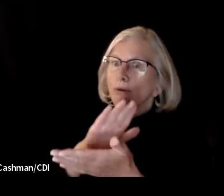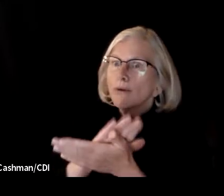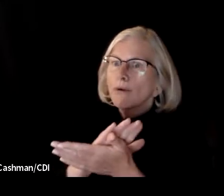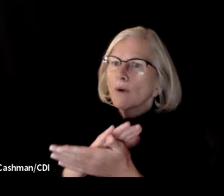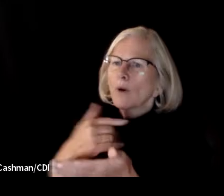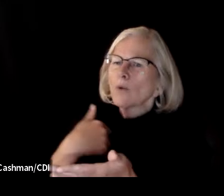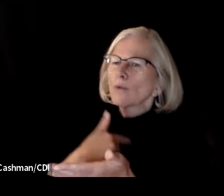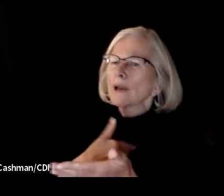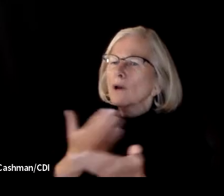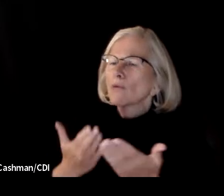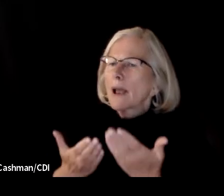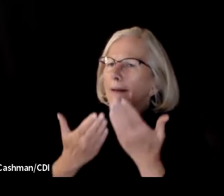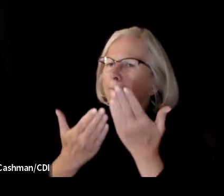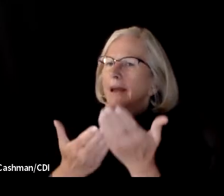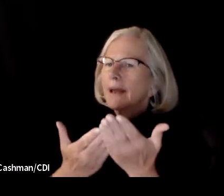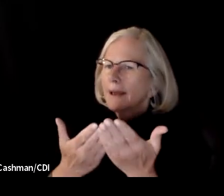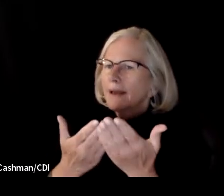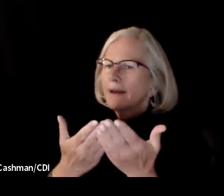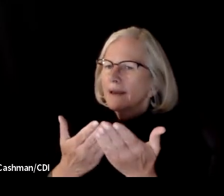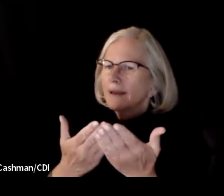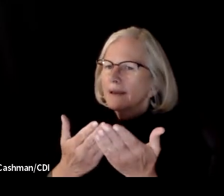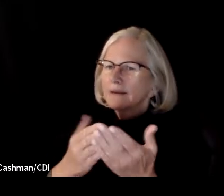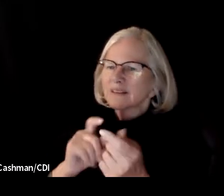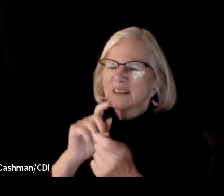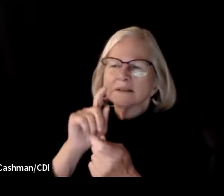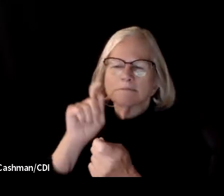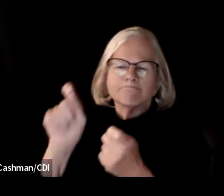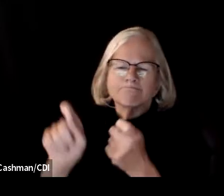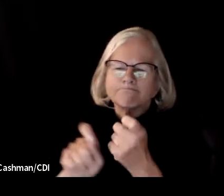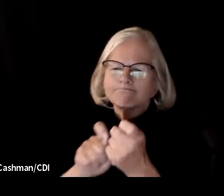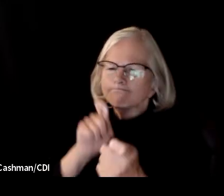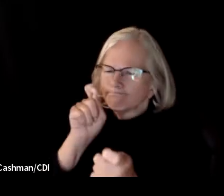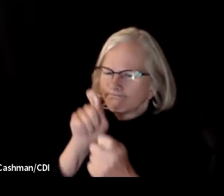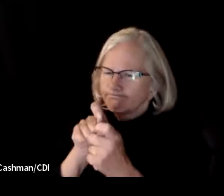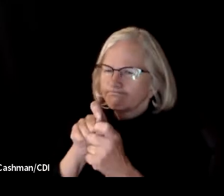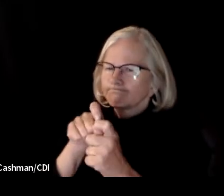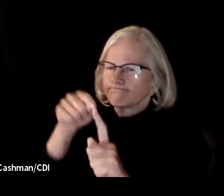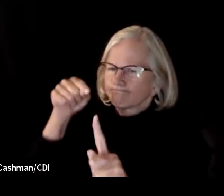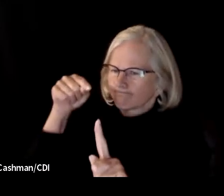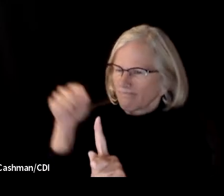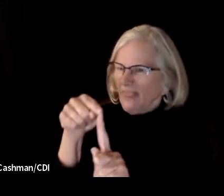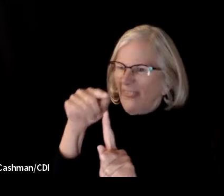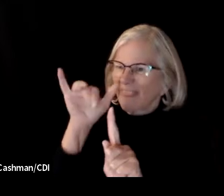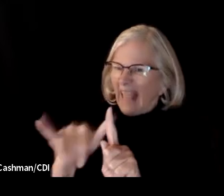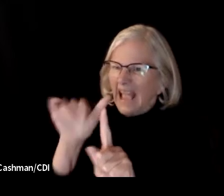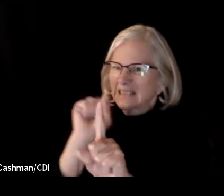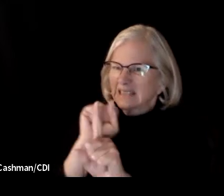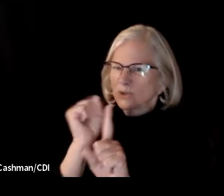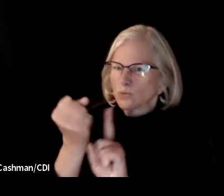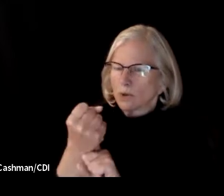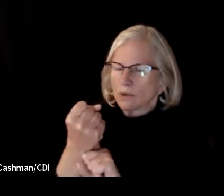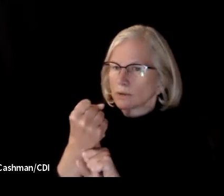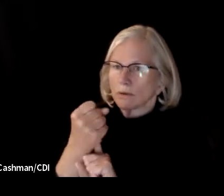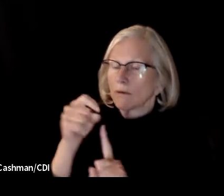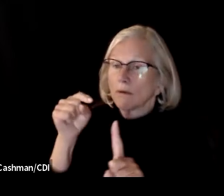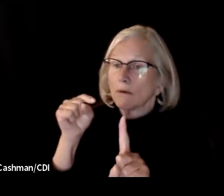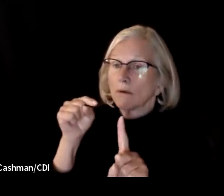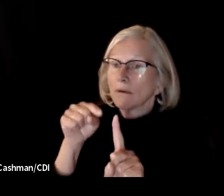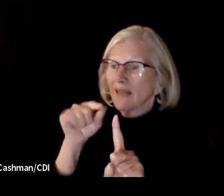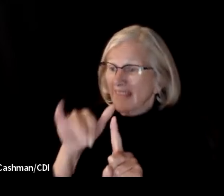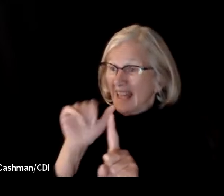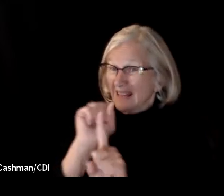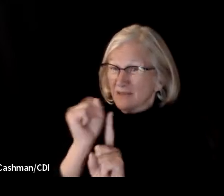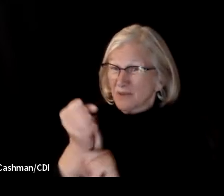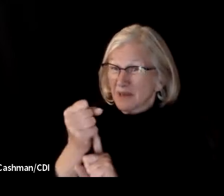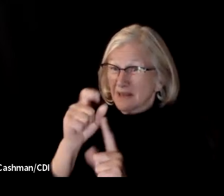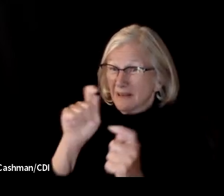are fairly specific to the type of exposure. So you may have a situation in which it's a particular classroom or